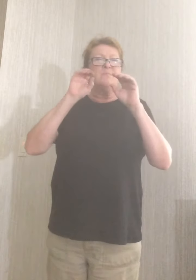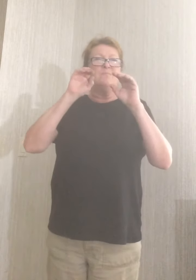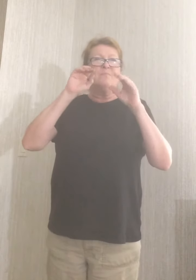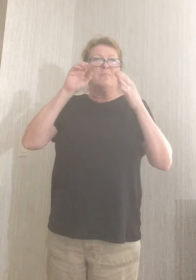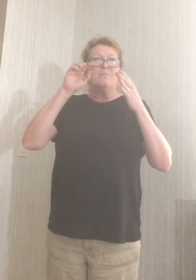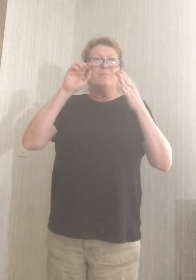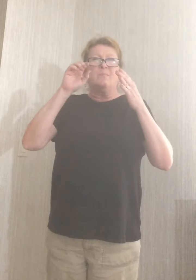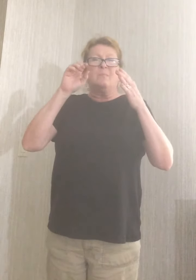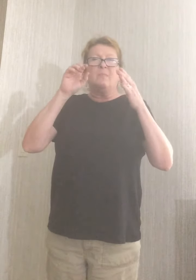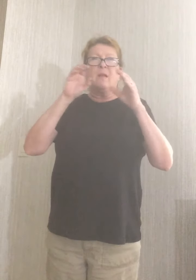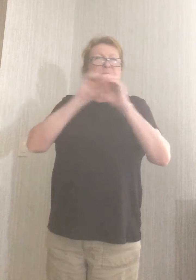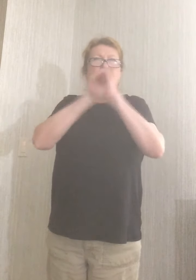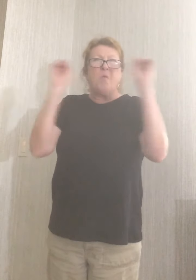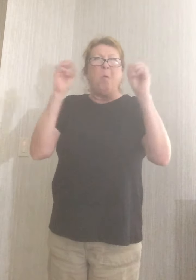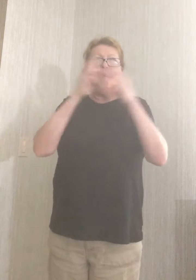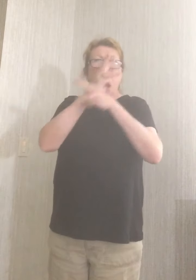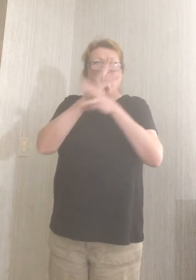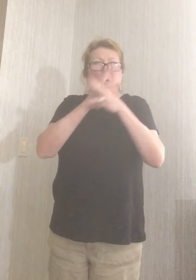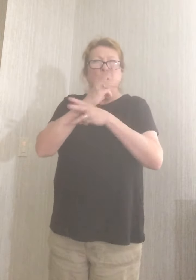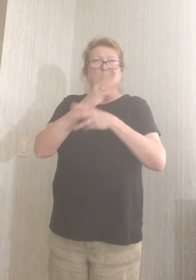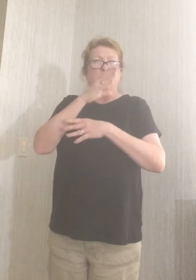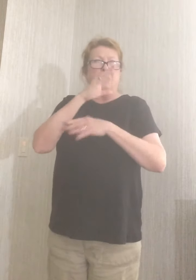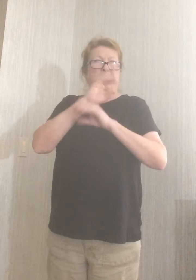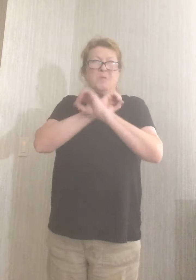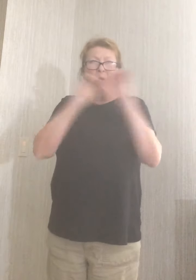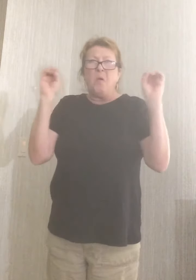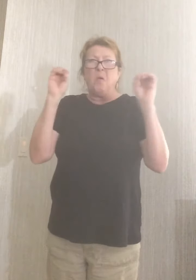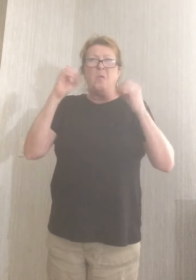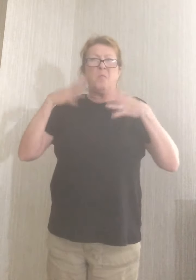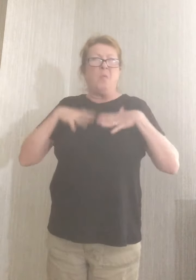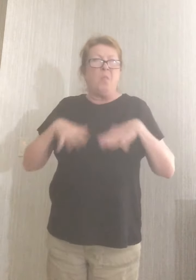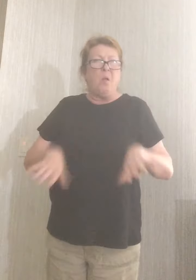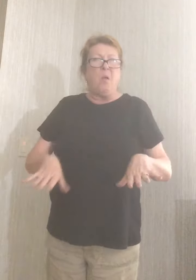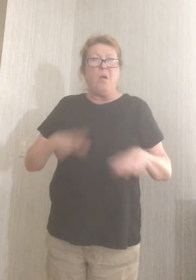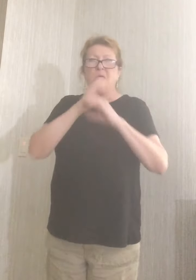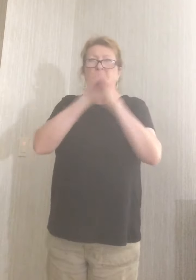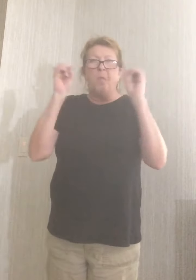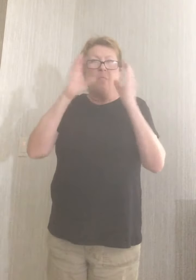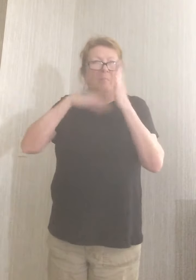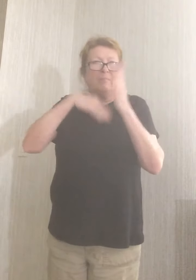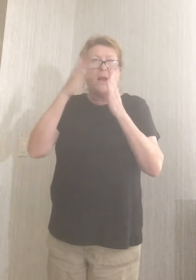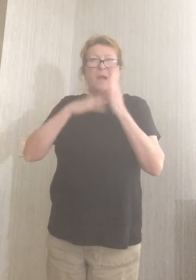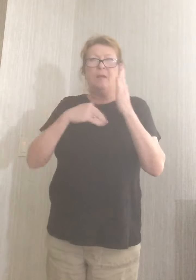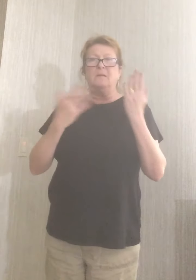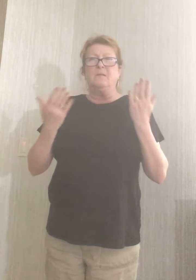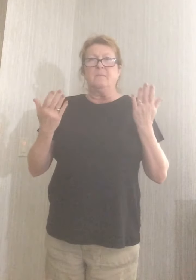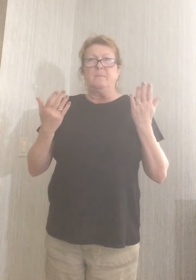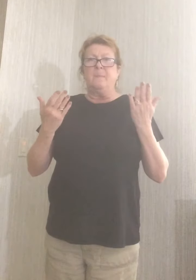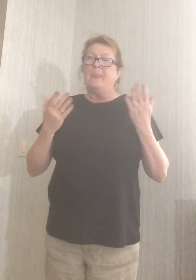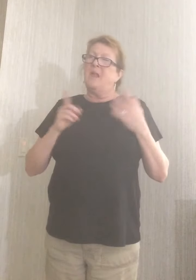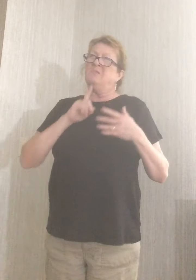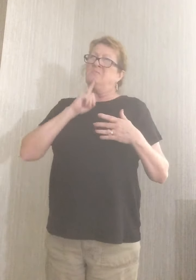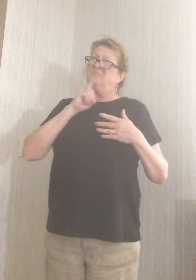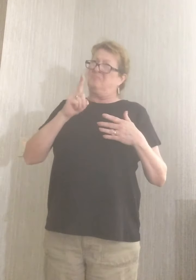of, no cloth, no paint, so the overall impression is quite